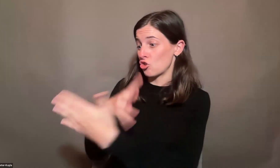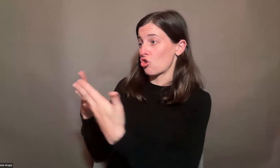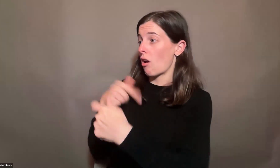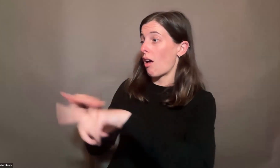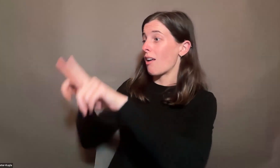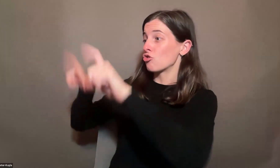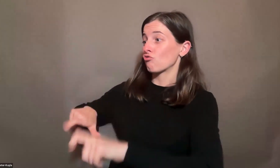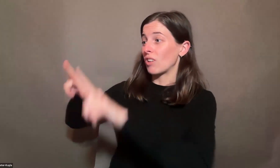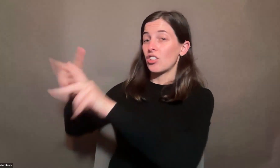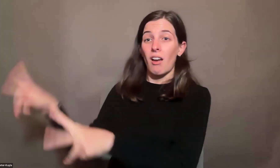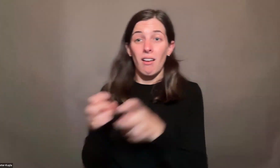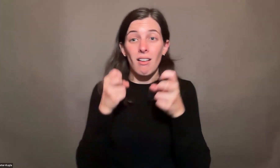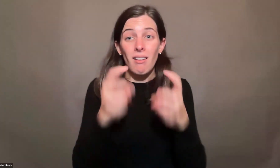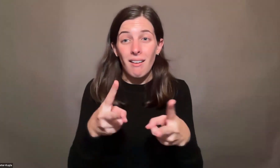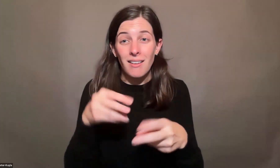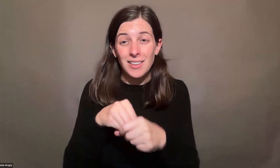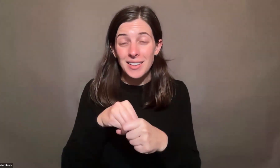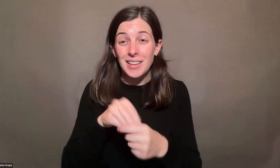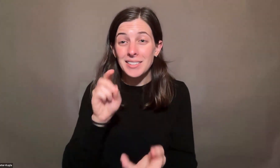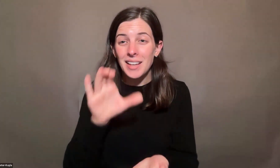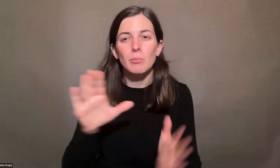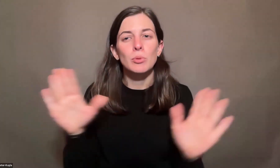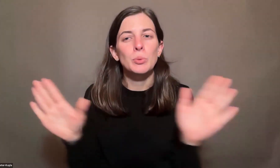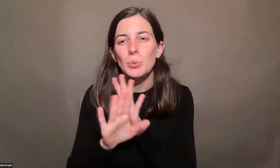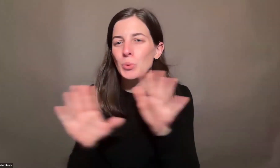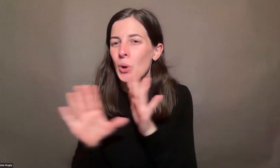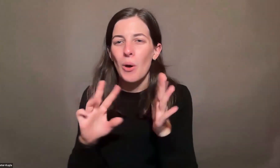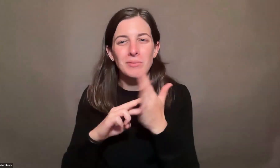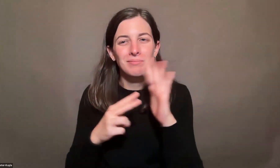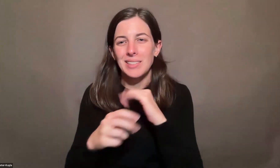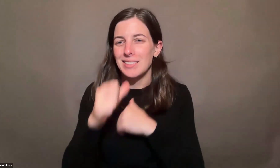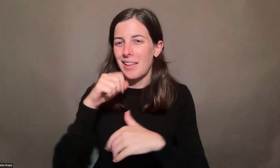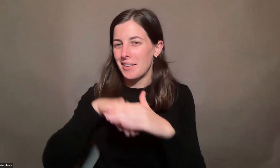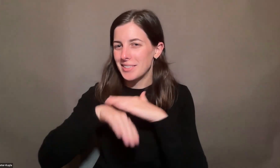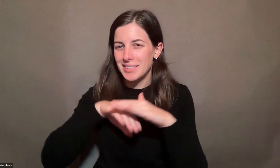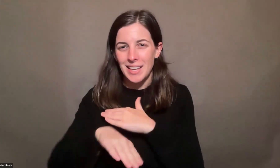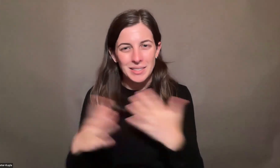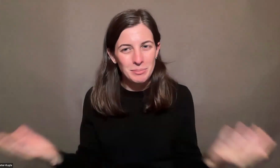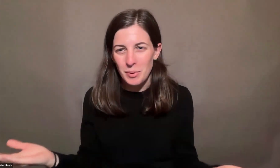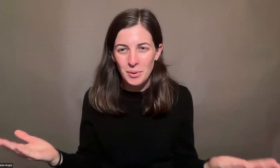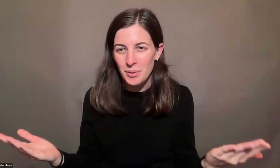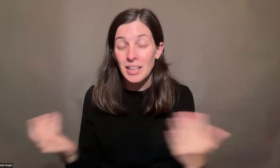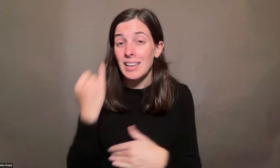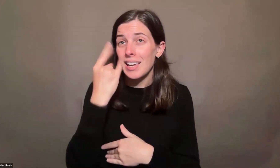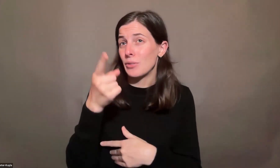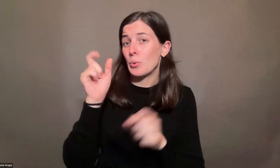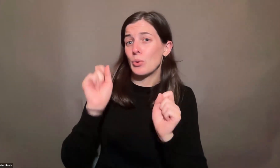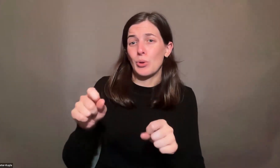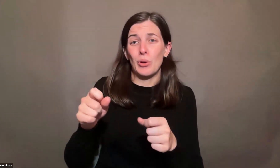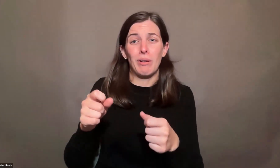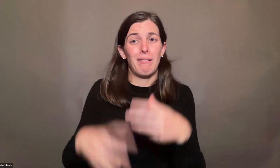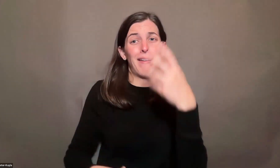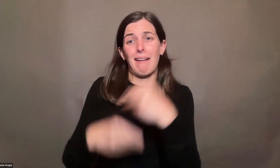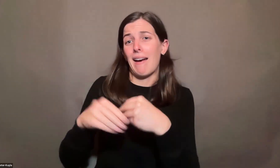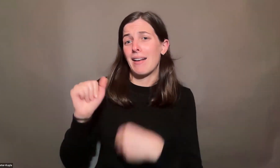that information completely inaccessible. And even if you were able to create some kind of alternative text to describe what that